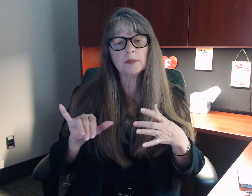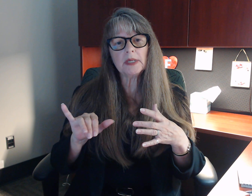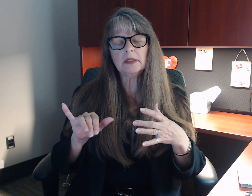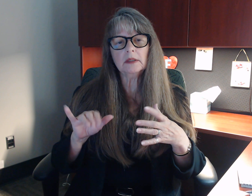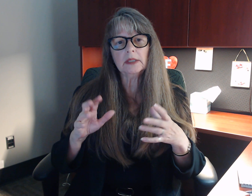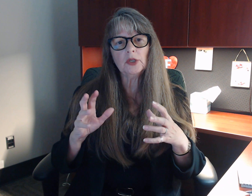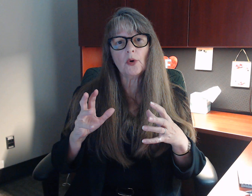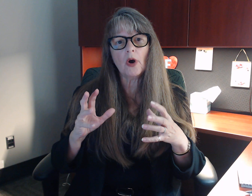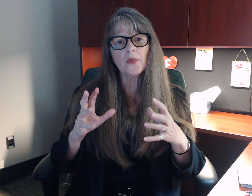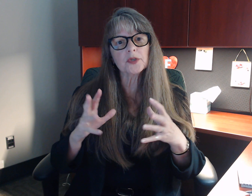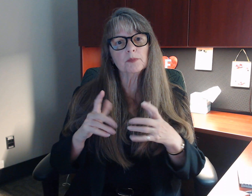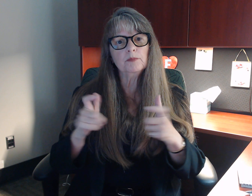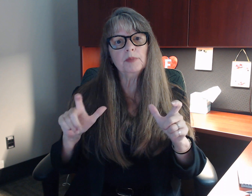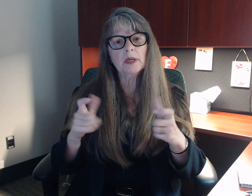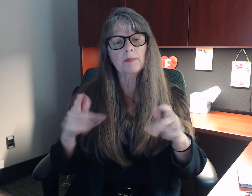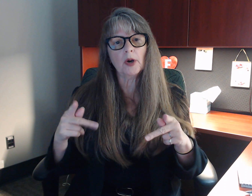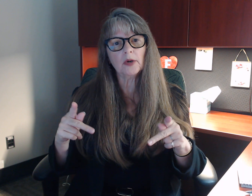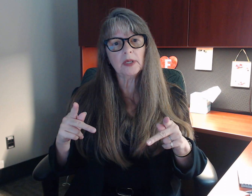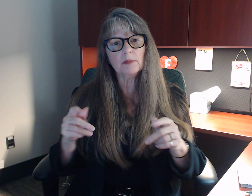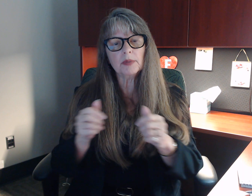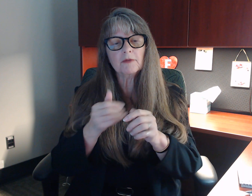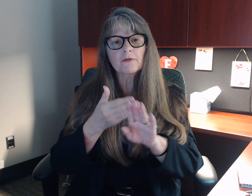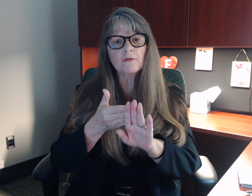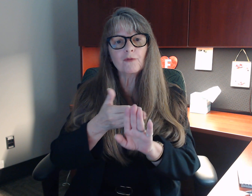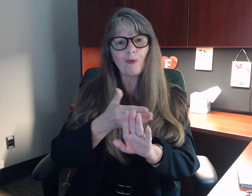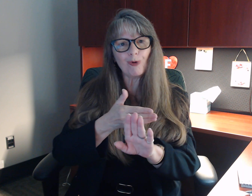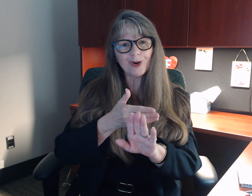be, all this big partying before